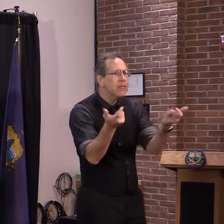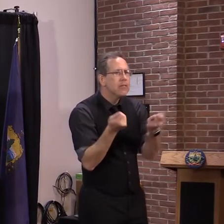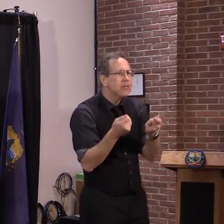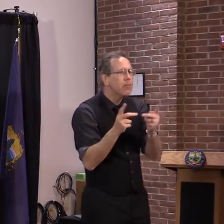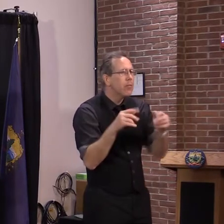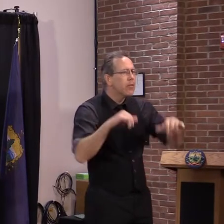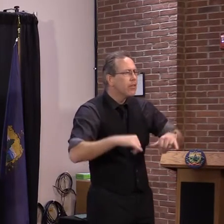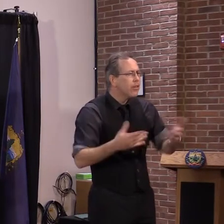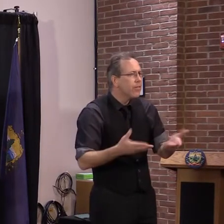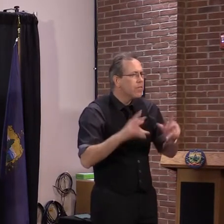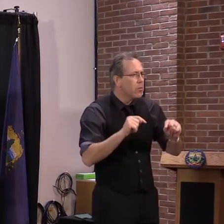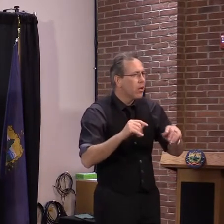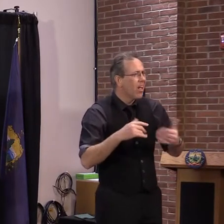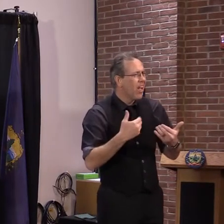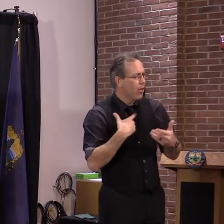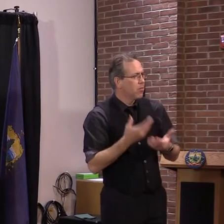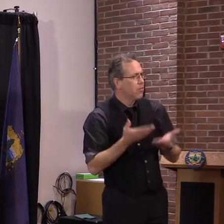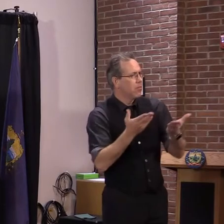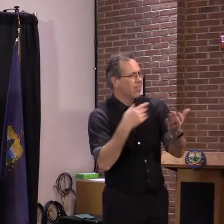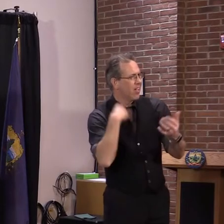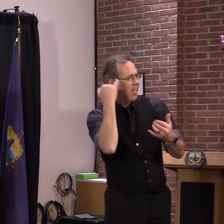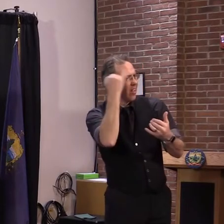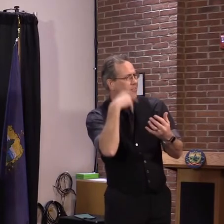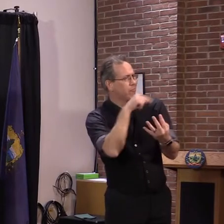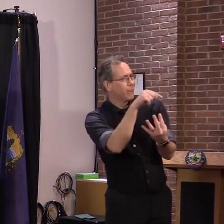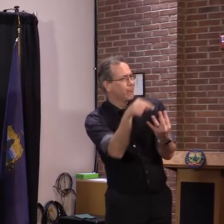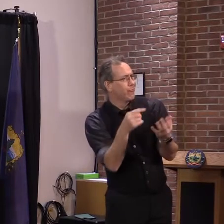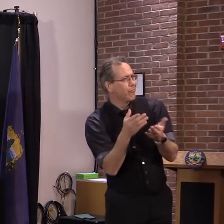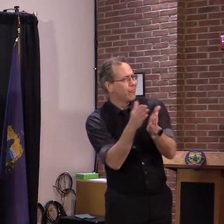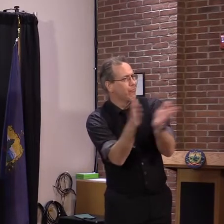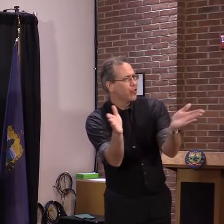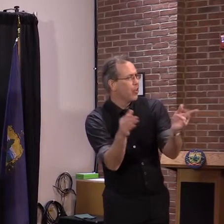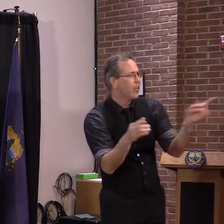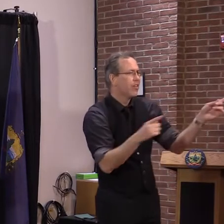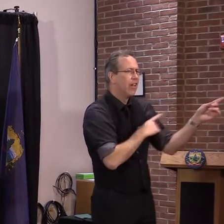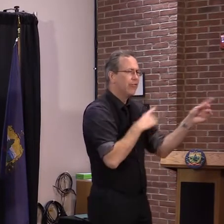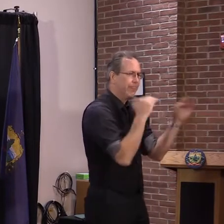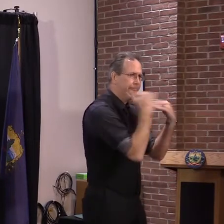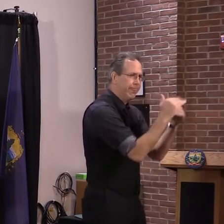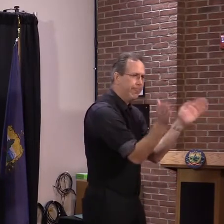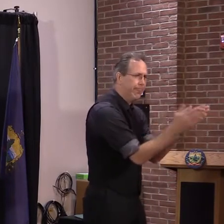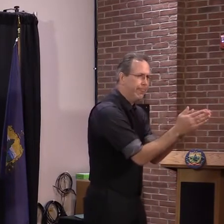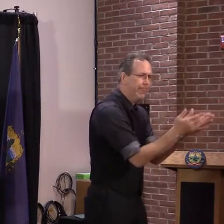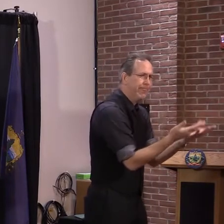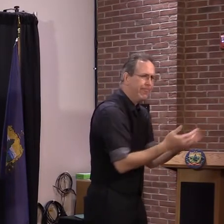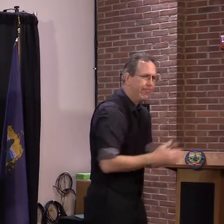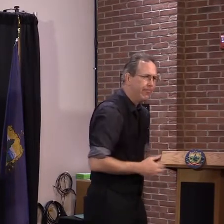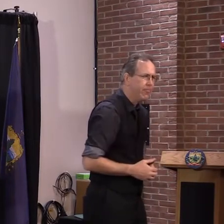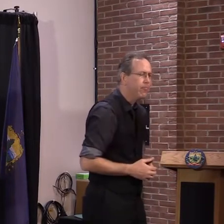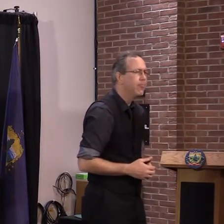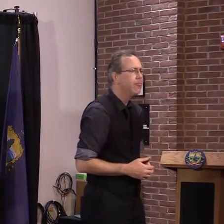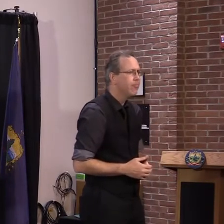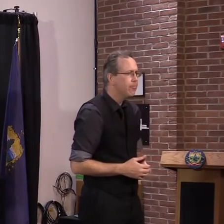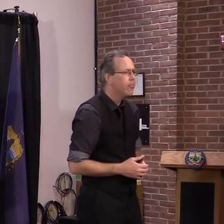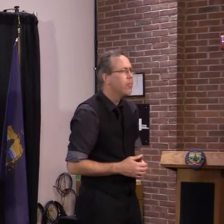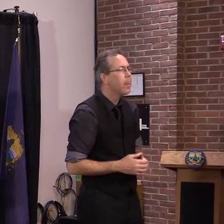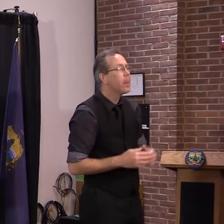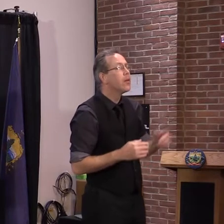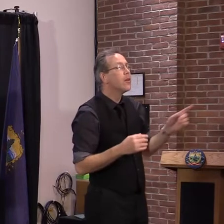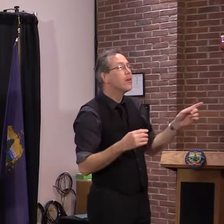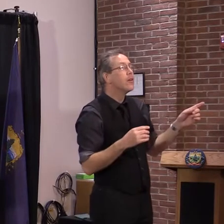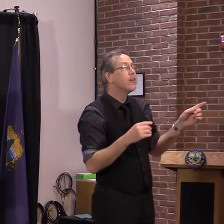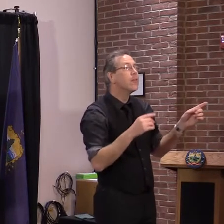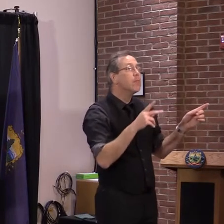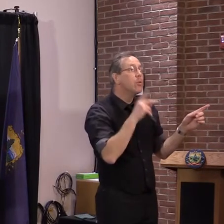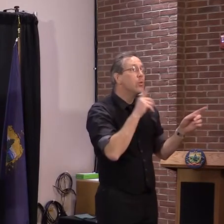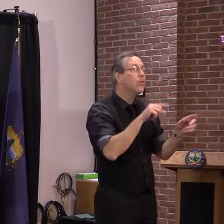state, again, that we desperately need, and keep more of those graduating from